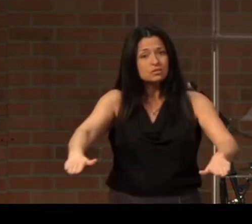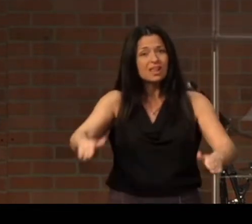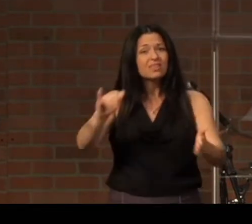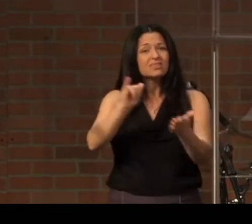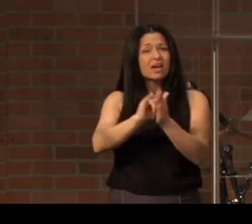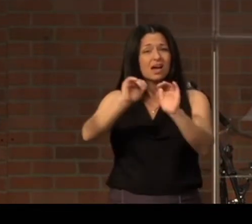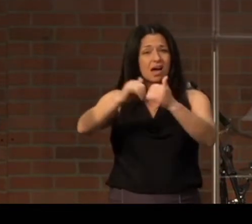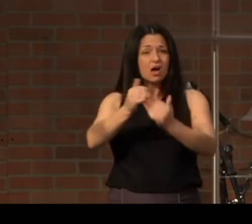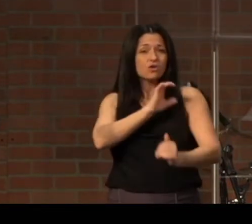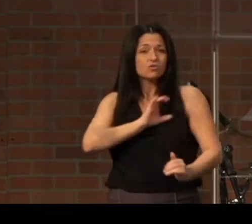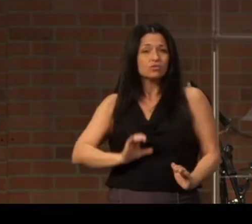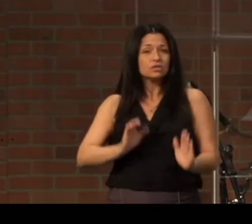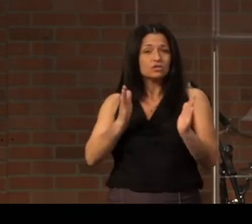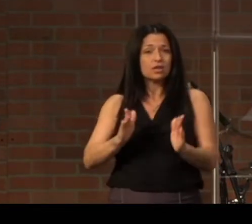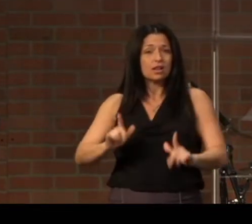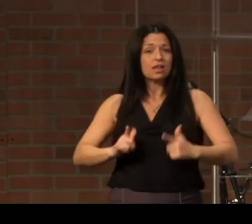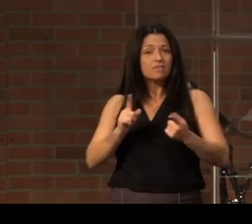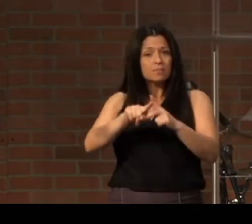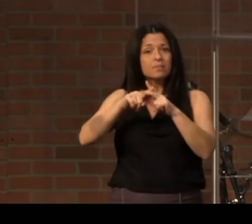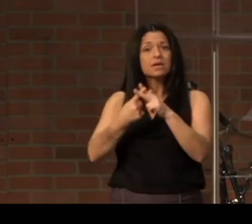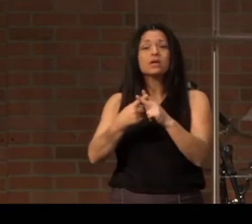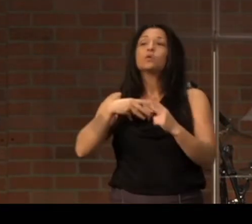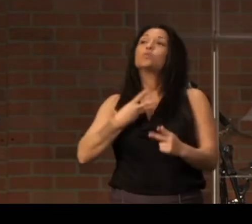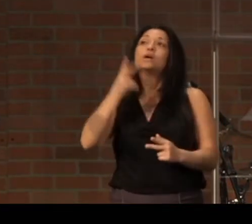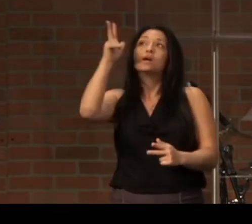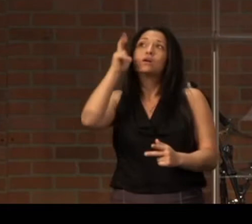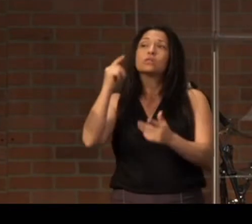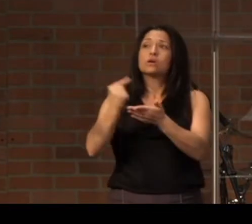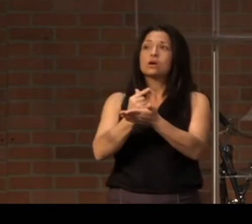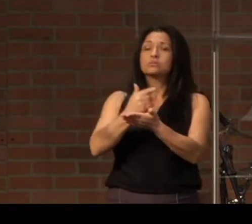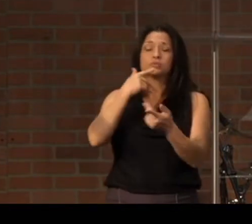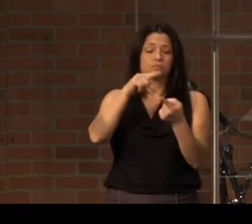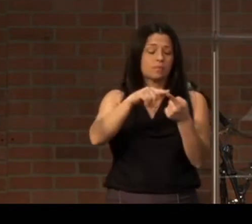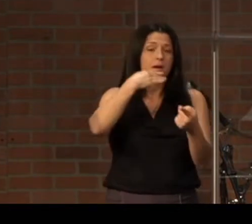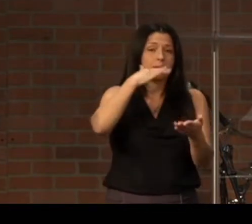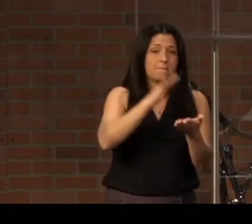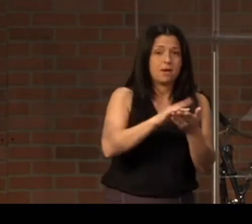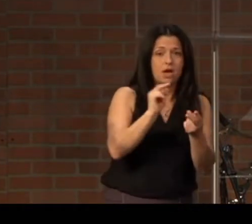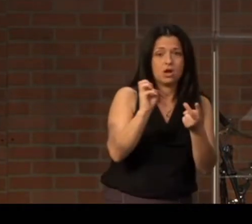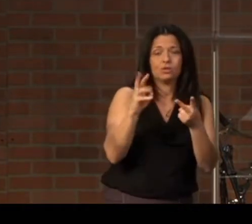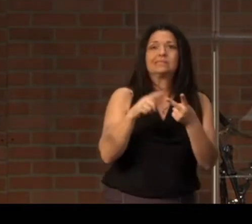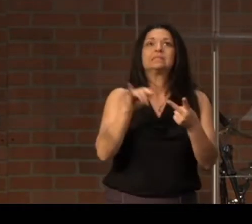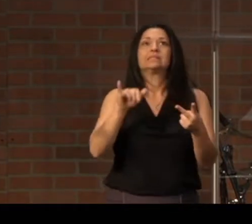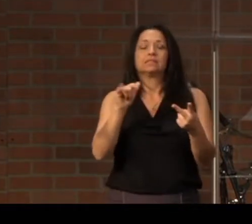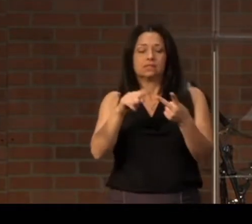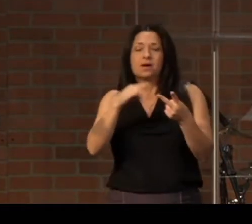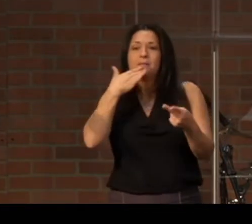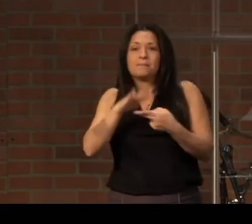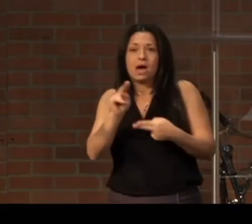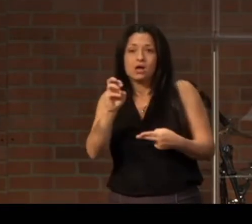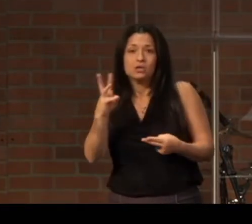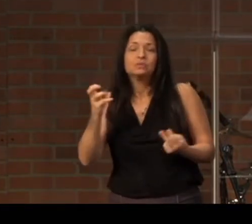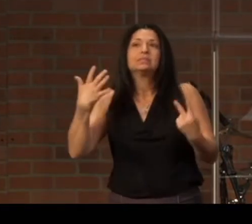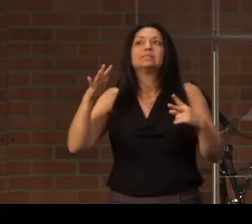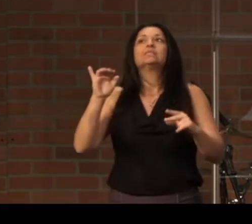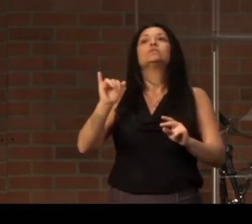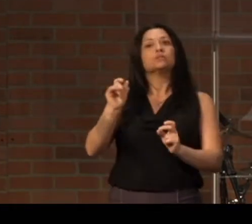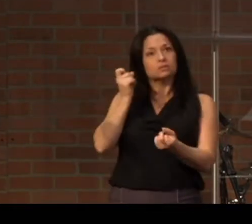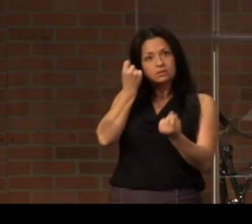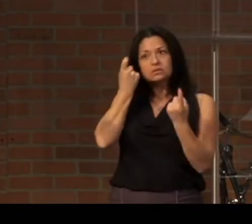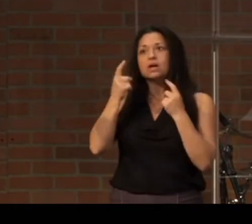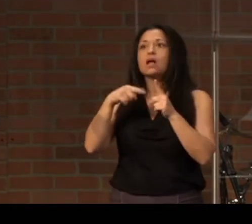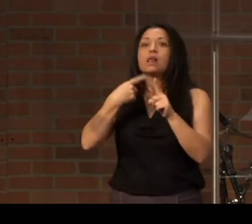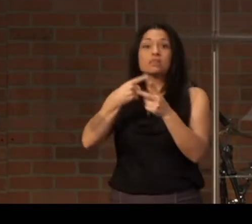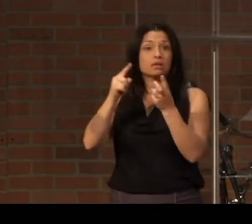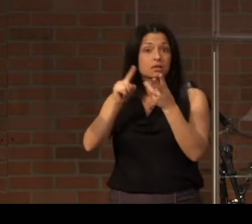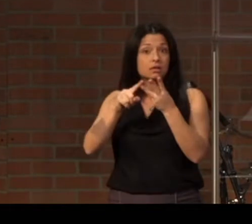how the Christian life begins. When we hear the gospel, the bad news, and the good news, and then we receive Christ. Have you? I